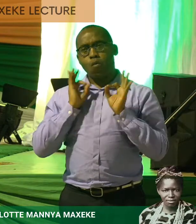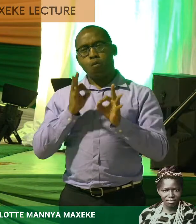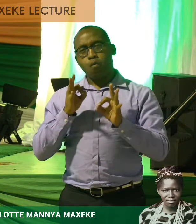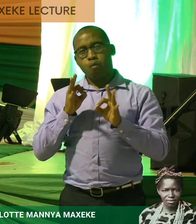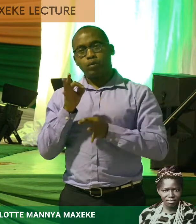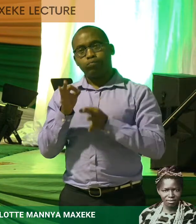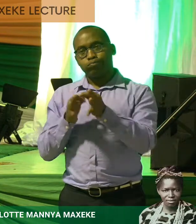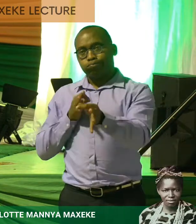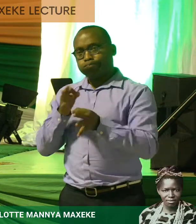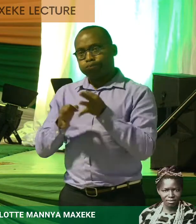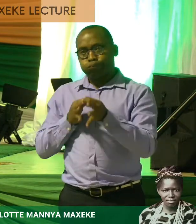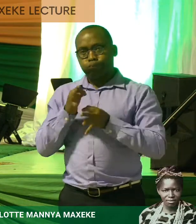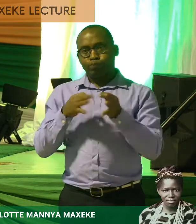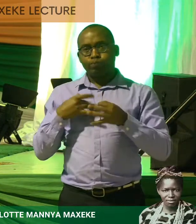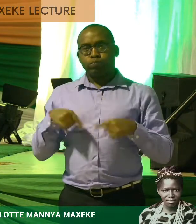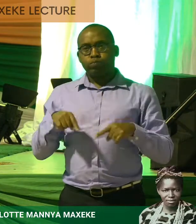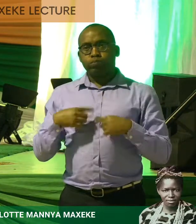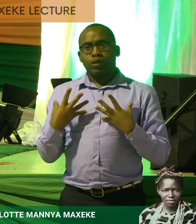umphathiswa wephondo